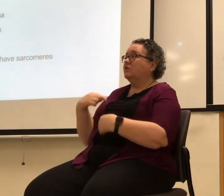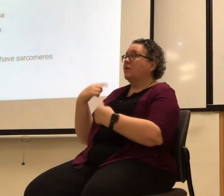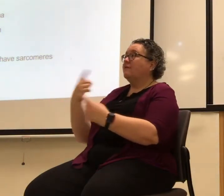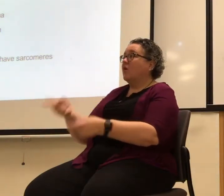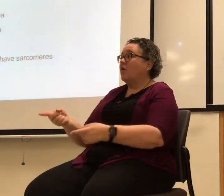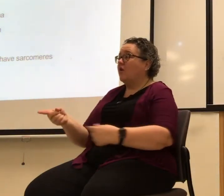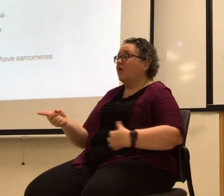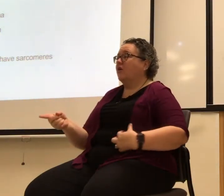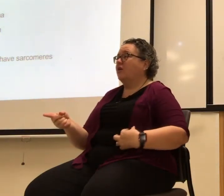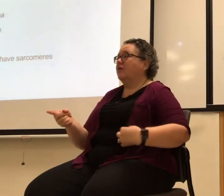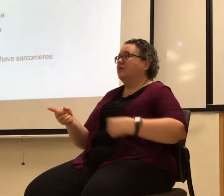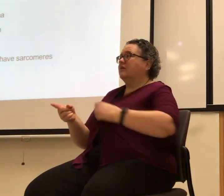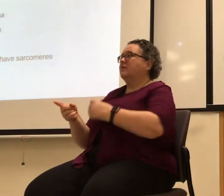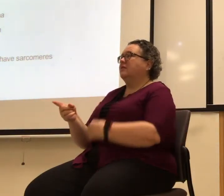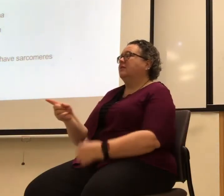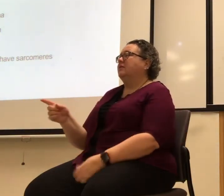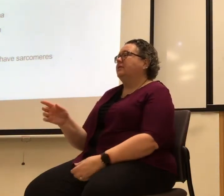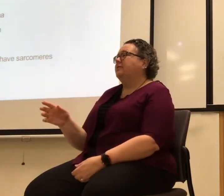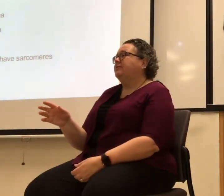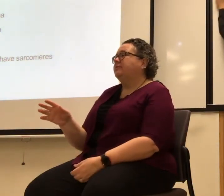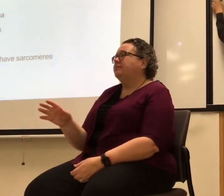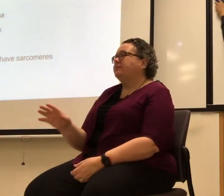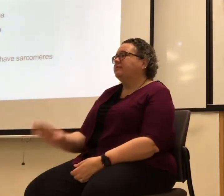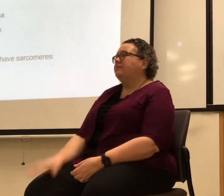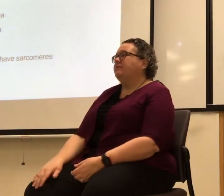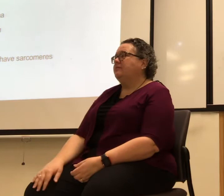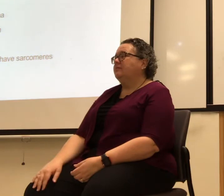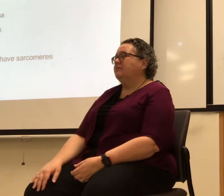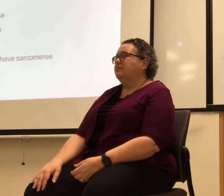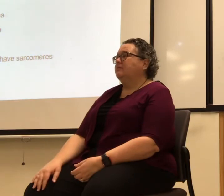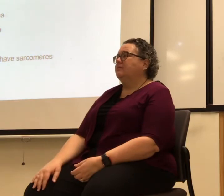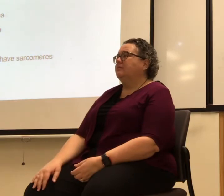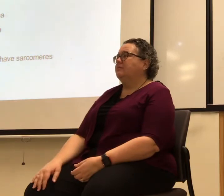Let me define some terms first.